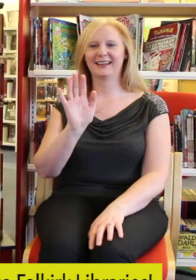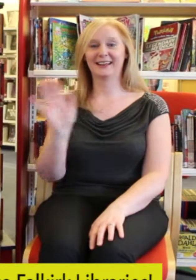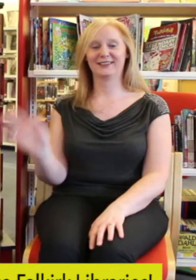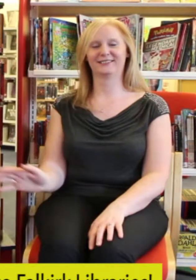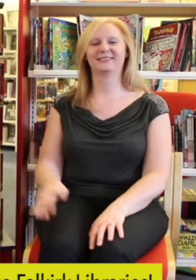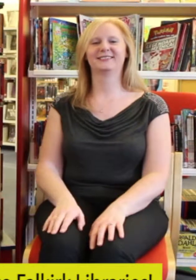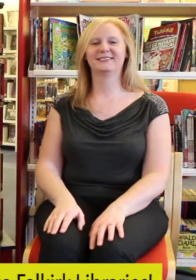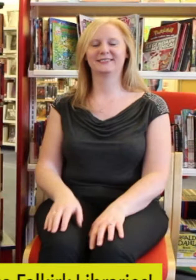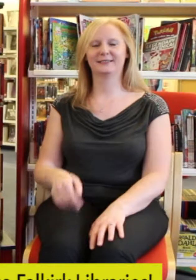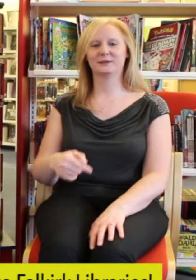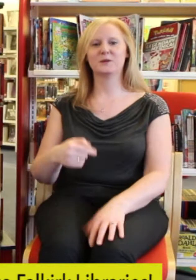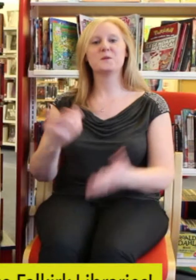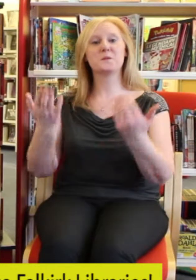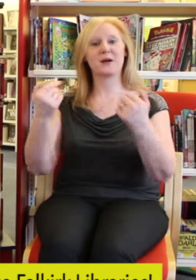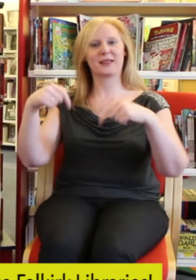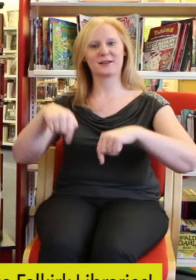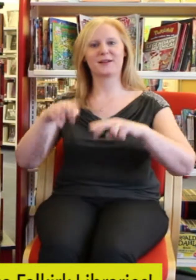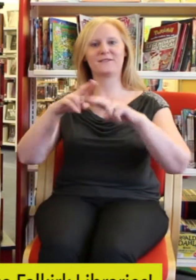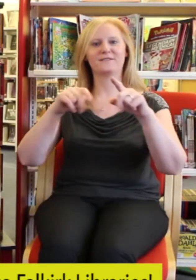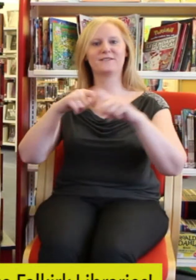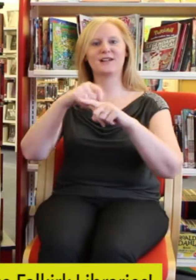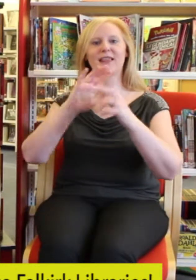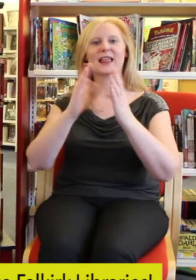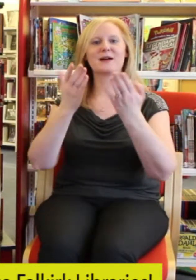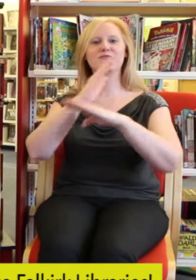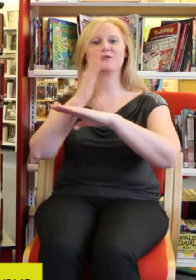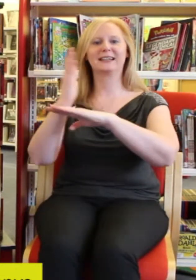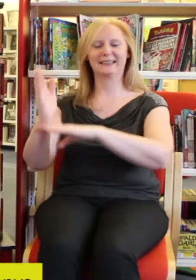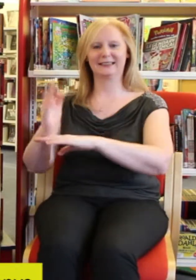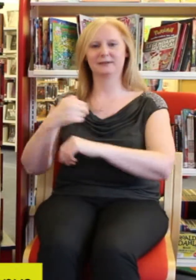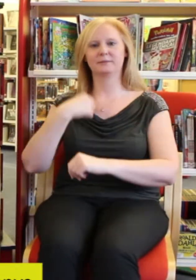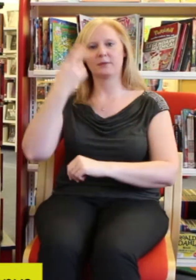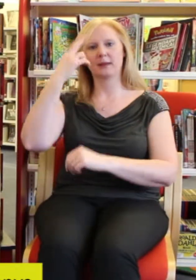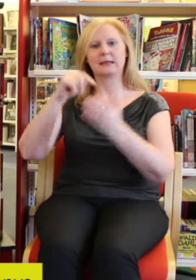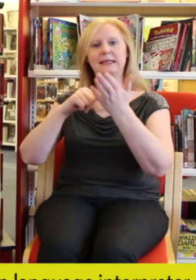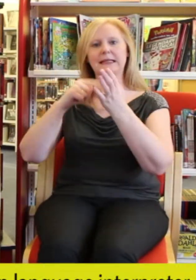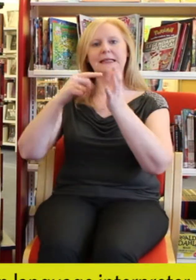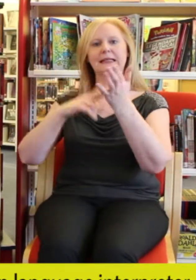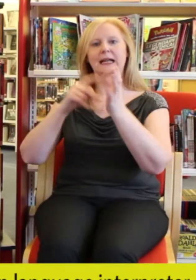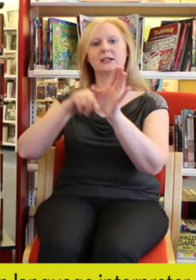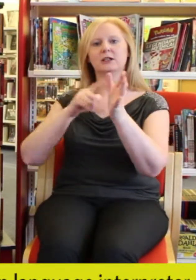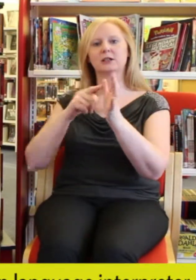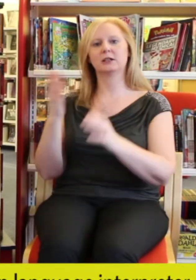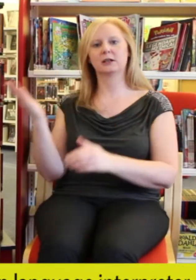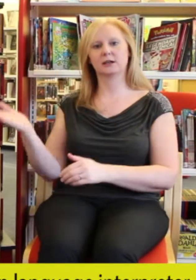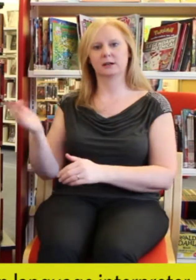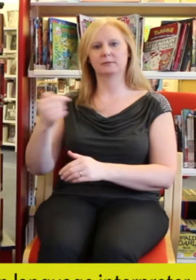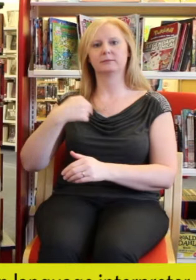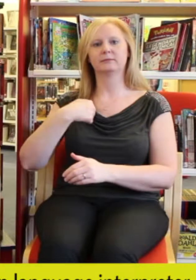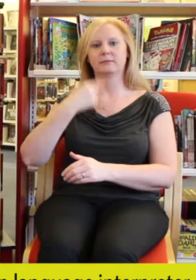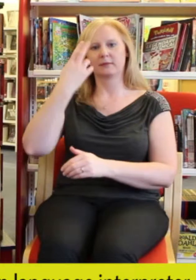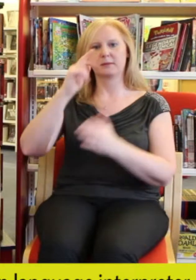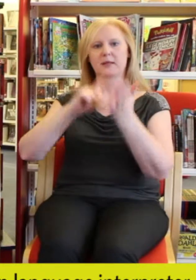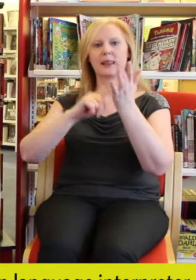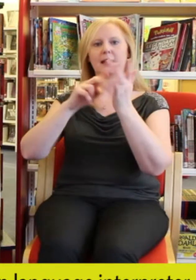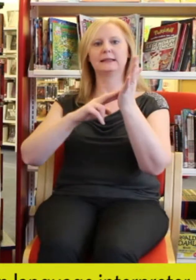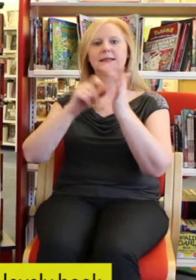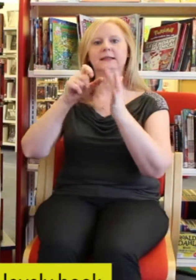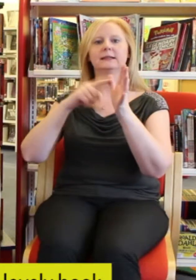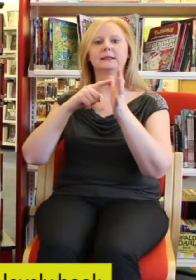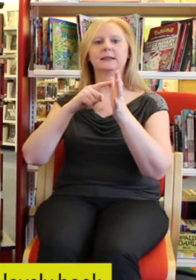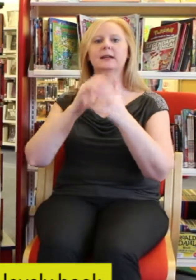Hello and welcome to Falkirk Libraries. I'm Tanya and this is Linda, our sign language interpreter.